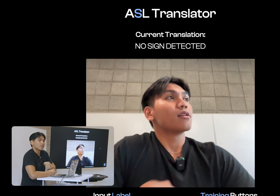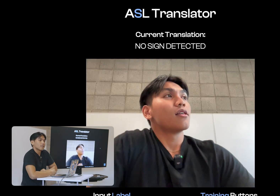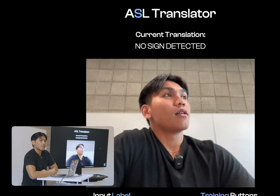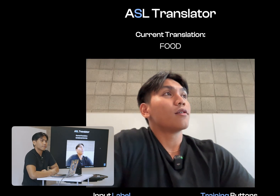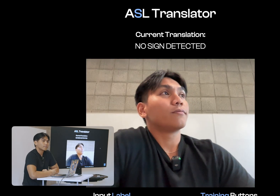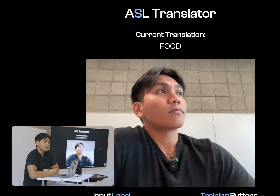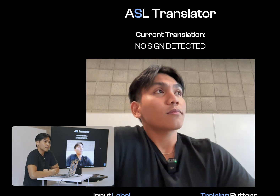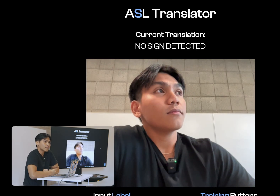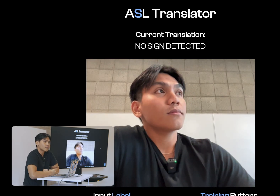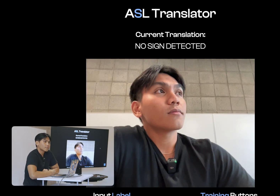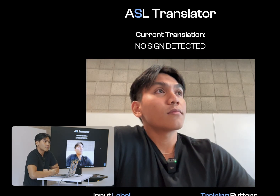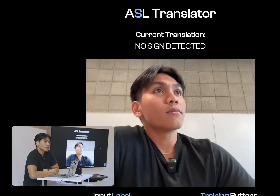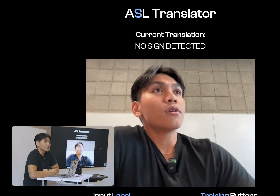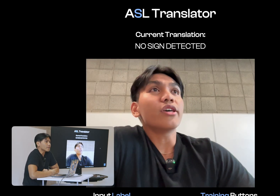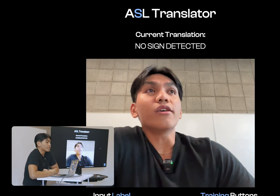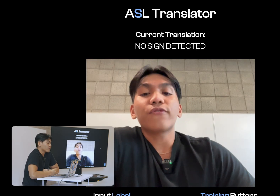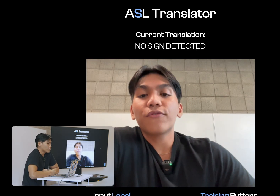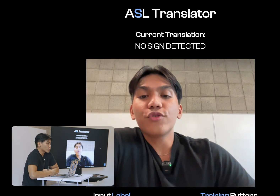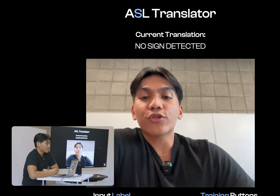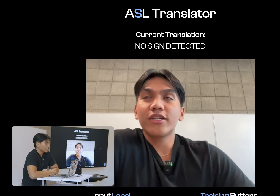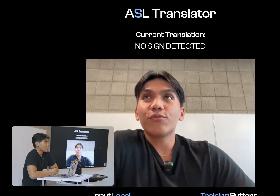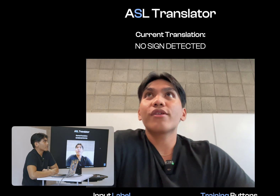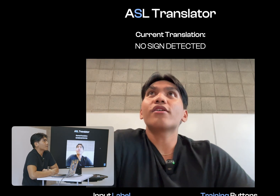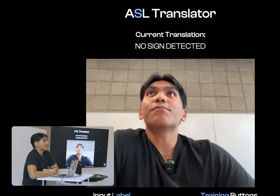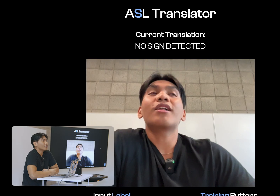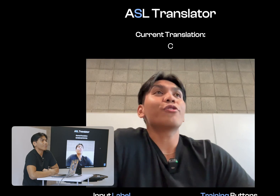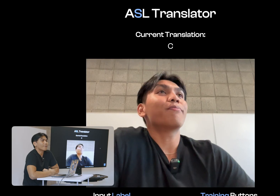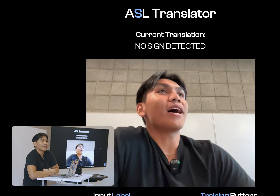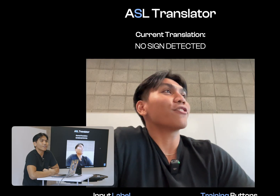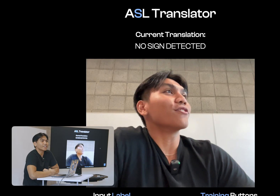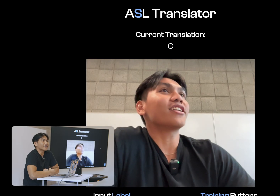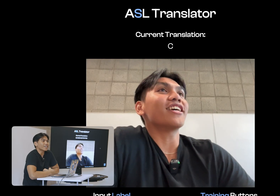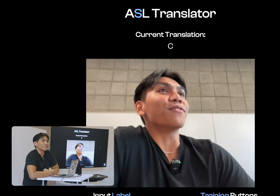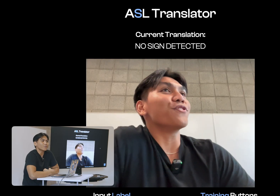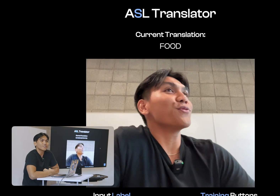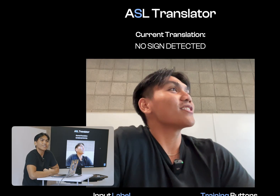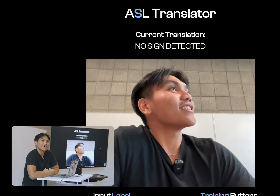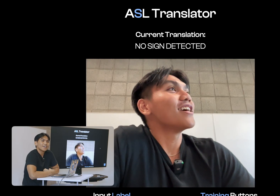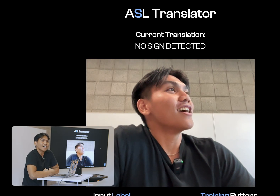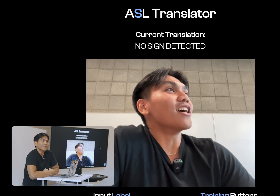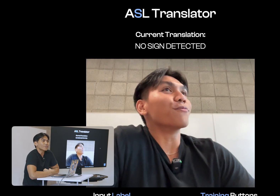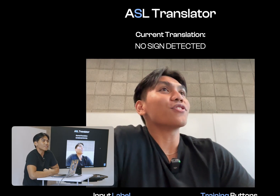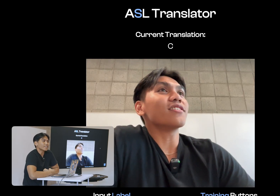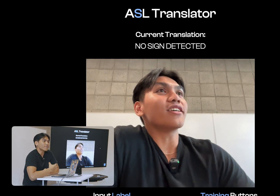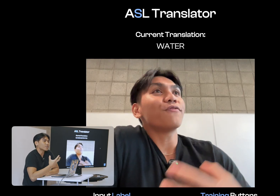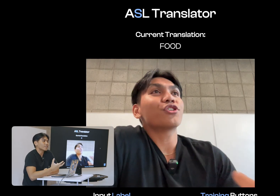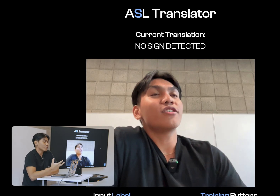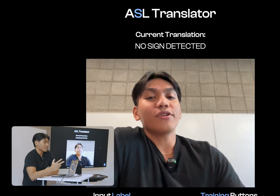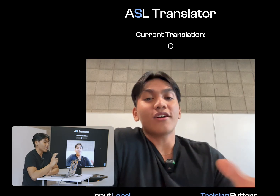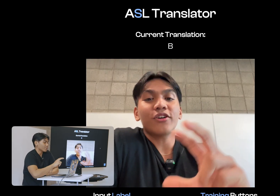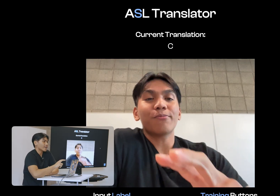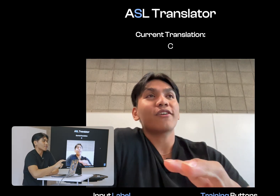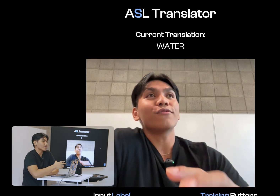something without any other like artifacts in the background. Oh yeah. If you train it with a cluttered background, it can get confused. Versus like if you